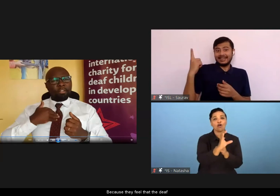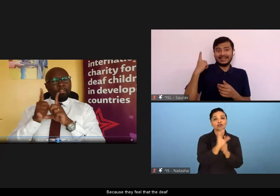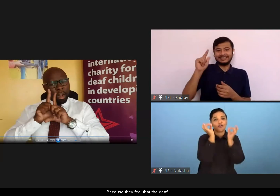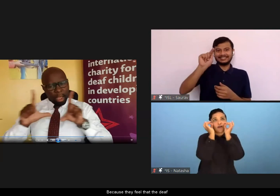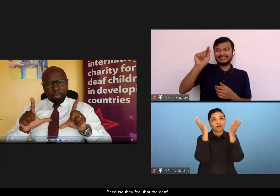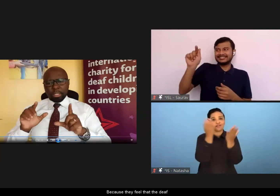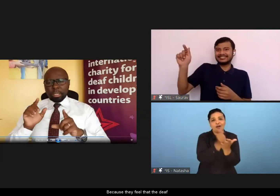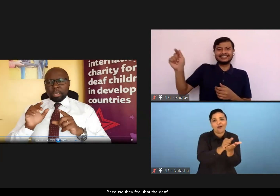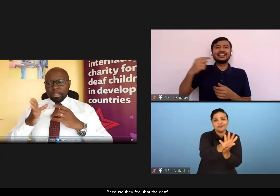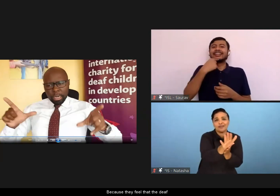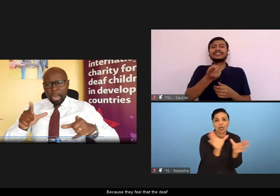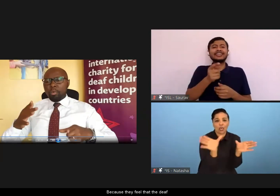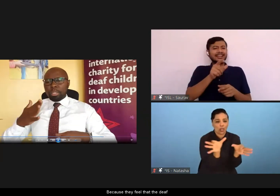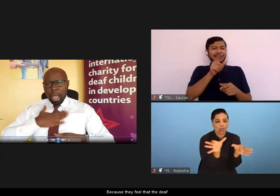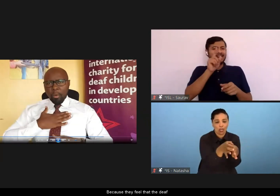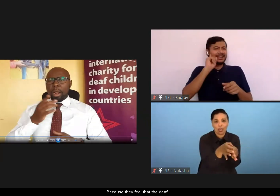because they feel that